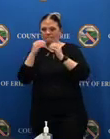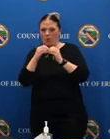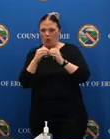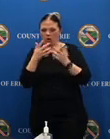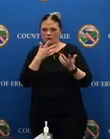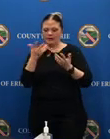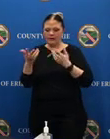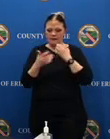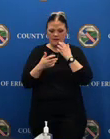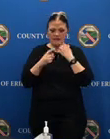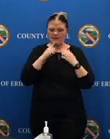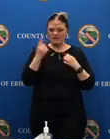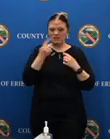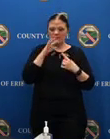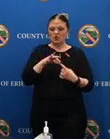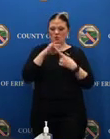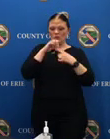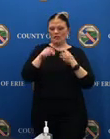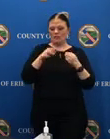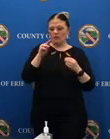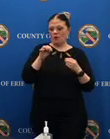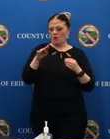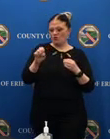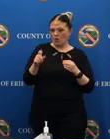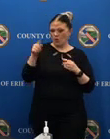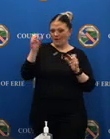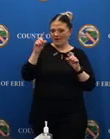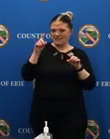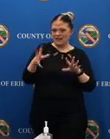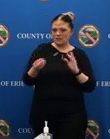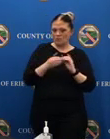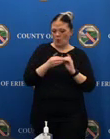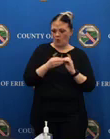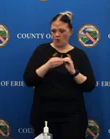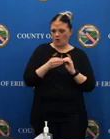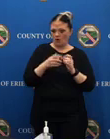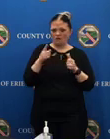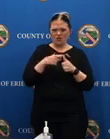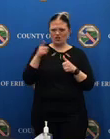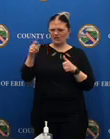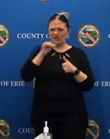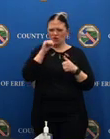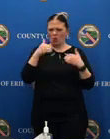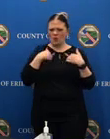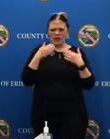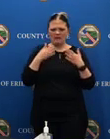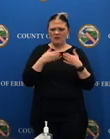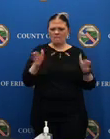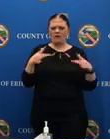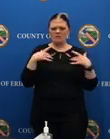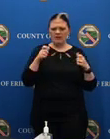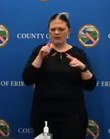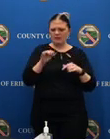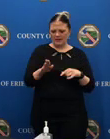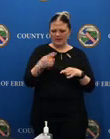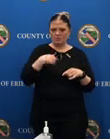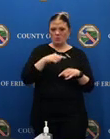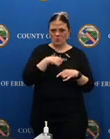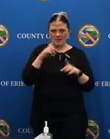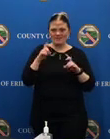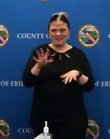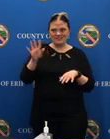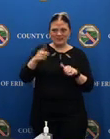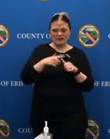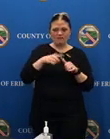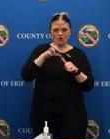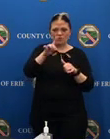Is there something unique about Monroe County that allows them to test more? Well, first off, they do not have a public health lab. As we said, we did their first 100